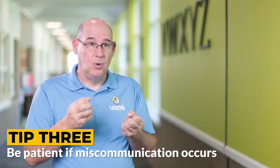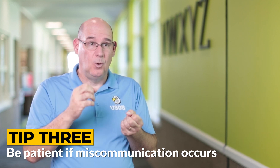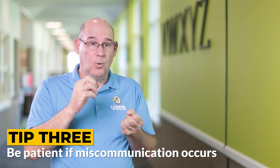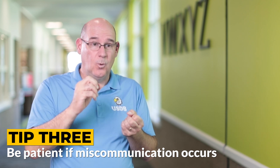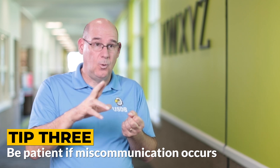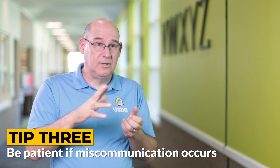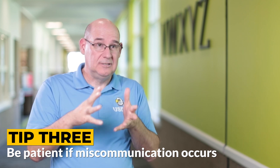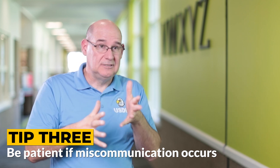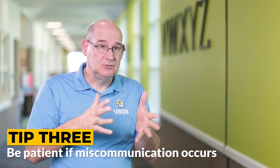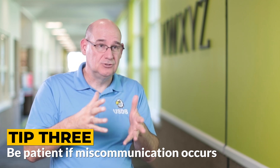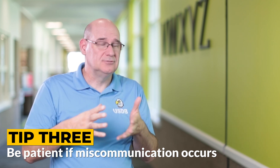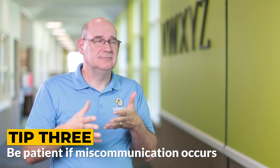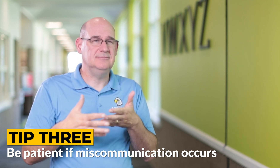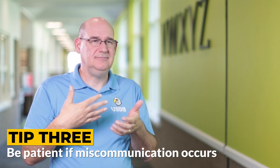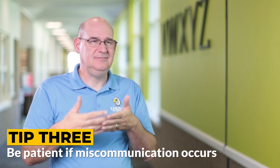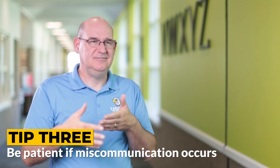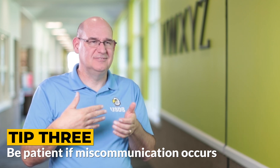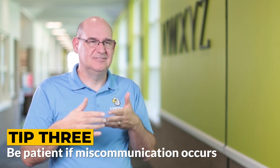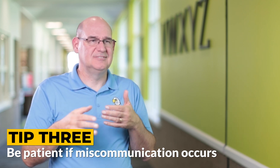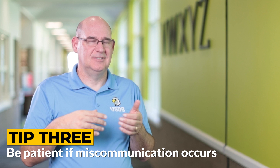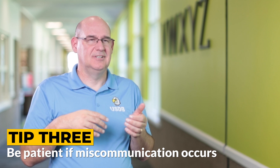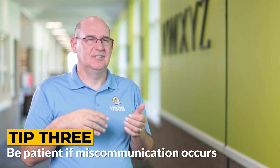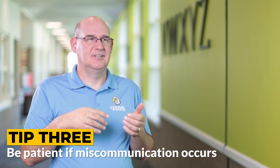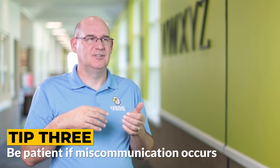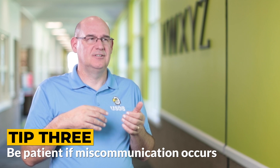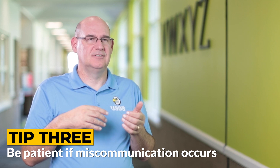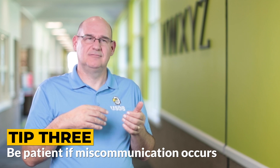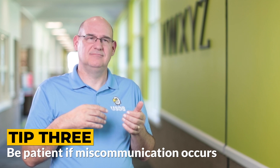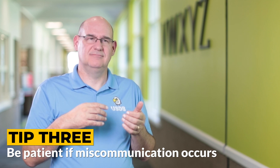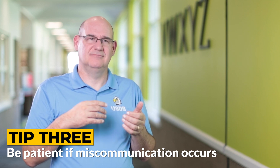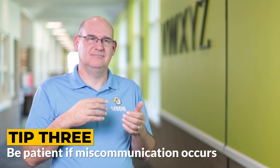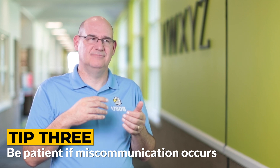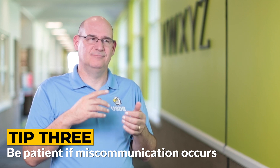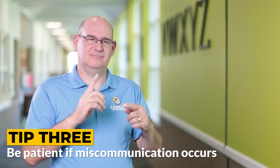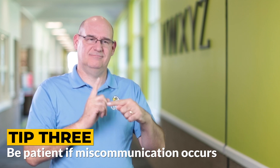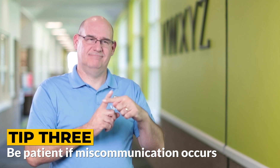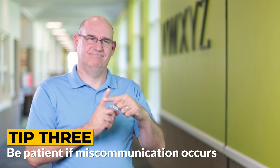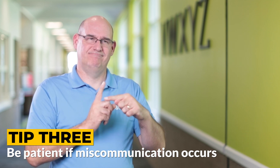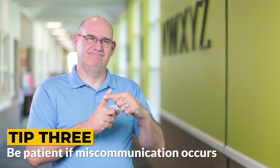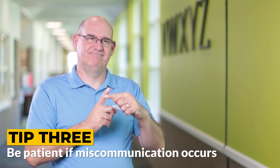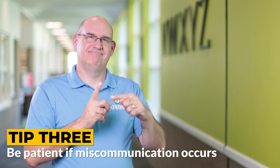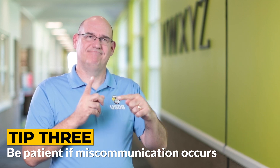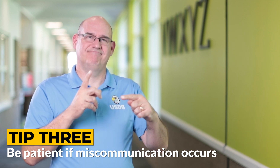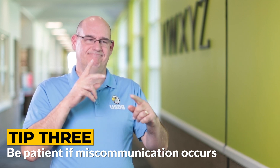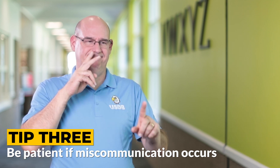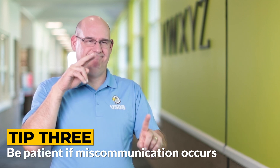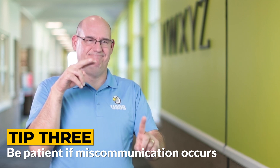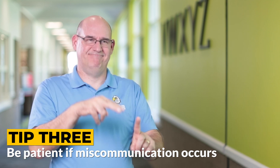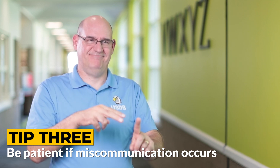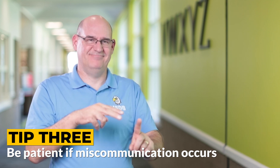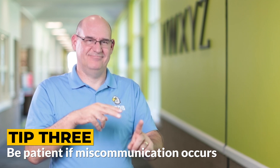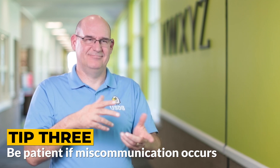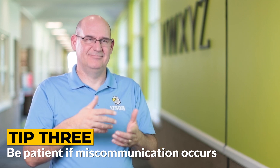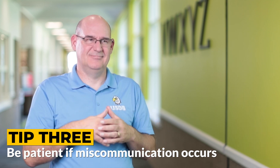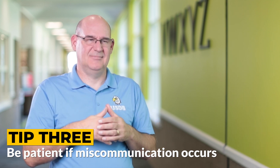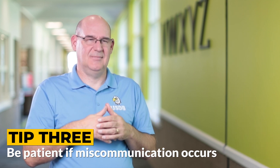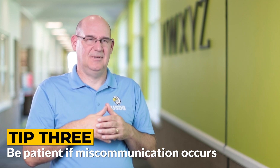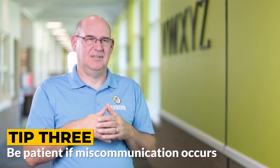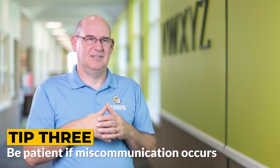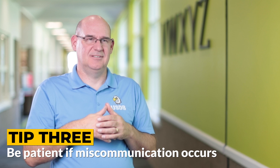forth, gesturing with body language, or what have you. We can take a positive perspective to work together. We're all